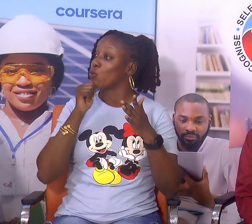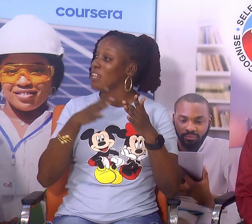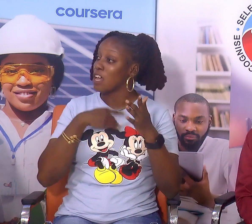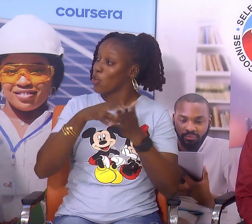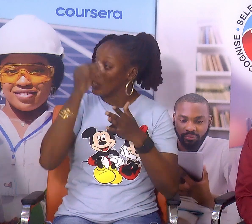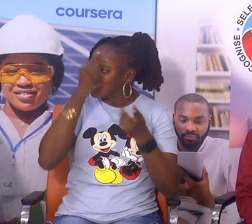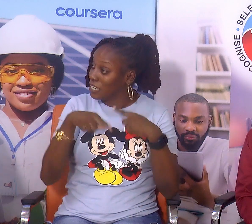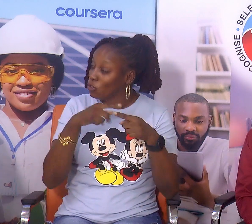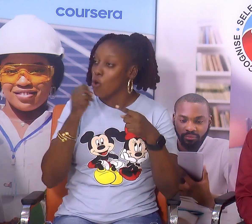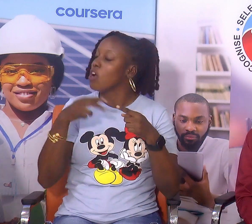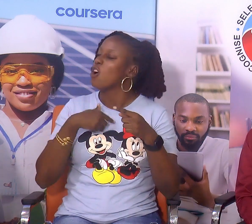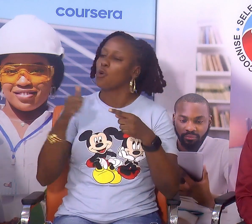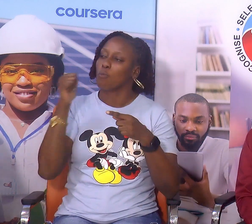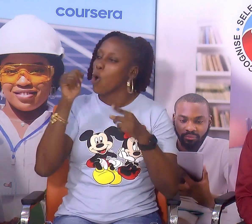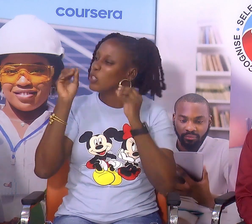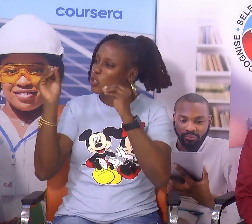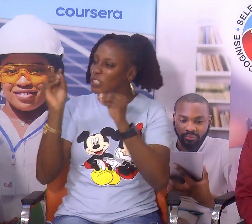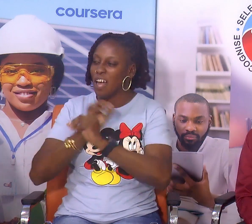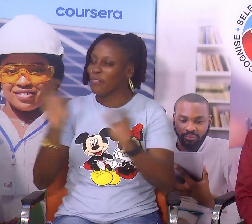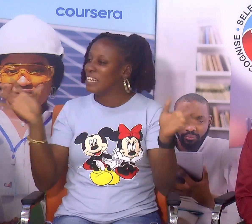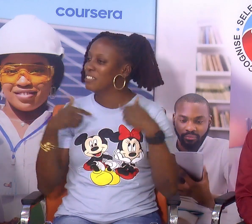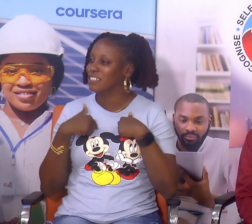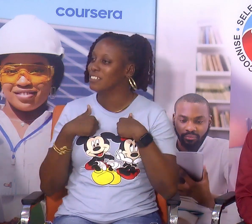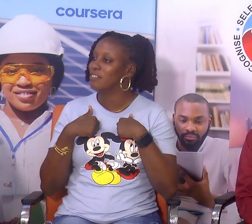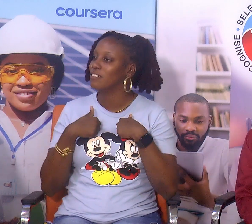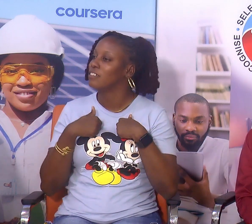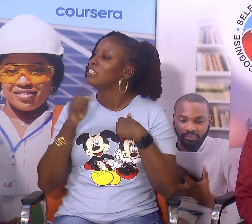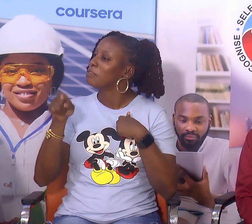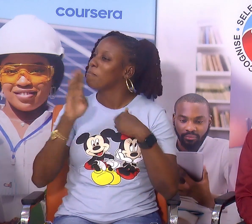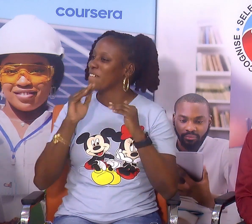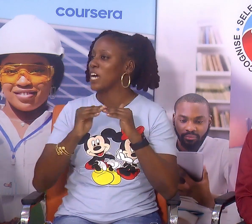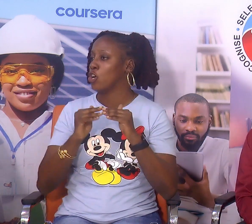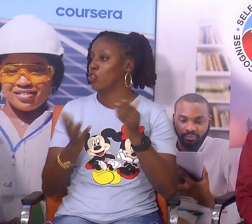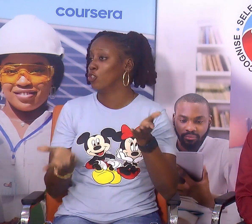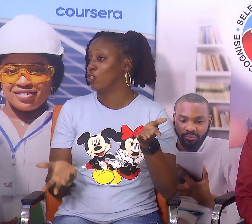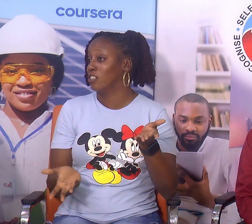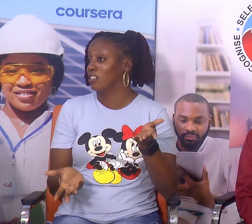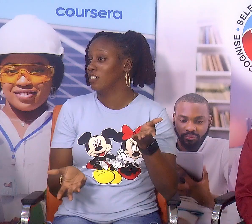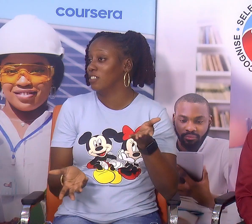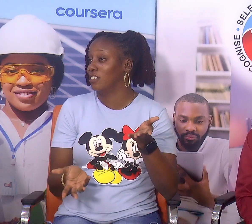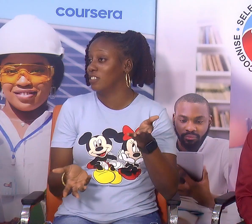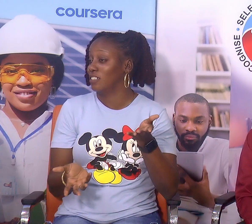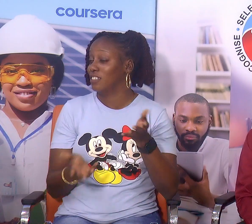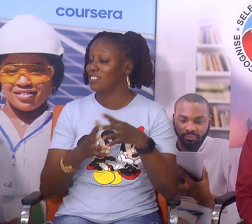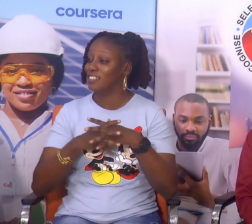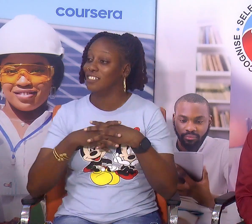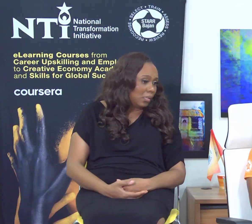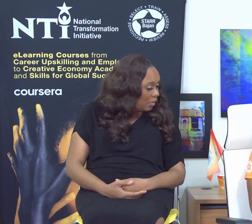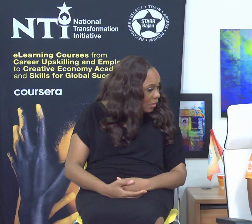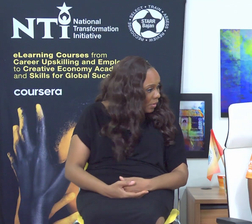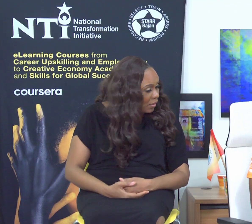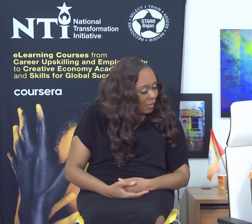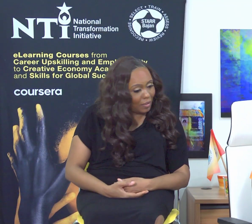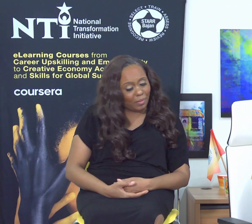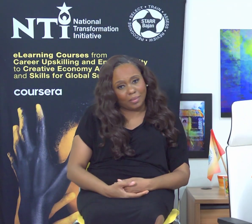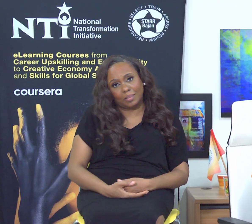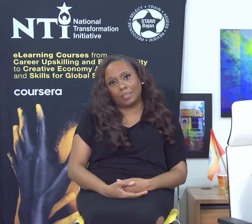But there are people who really don't respect our community, and you know, I have nothing to do with them. I think that's only fair.